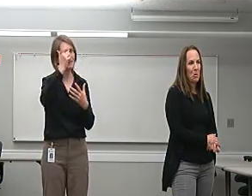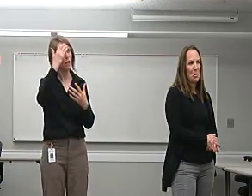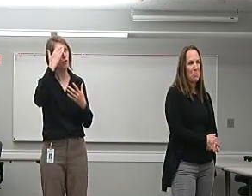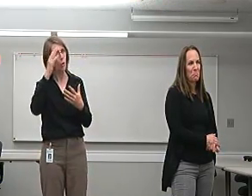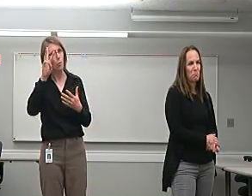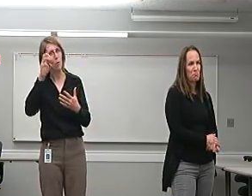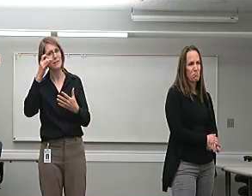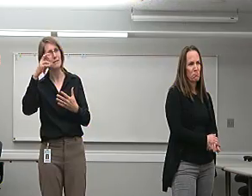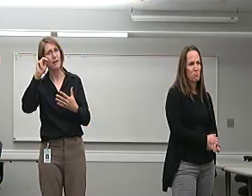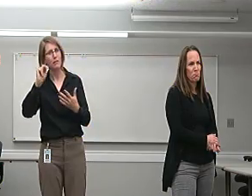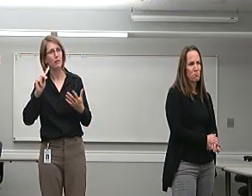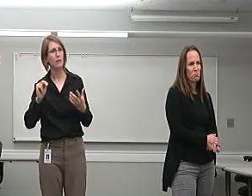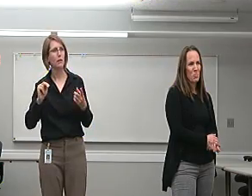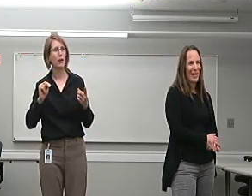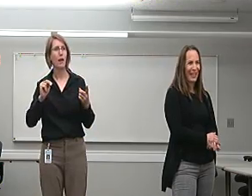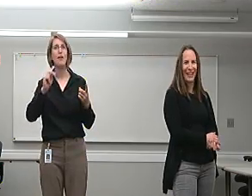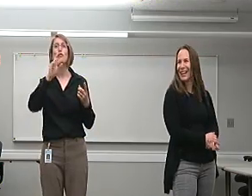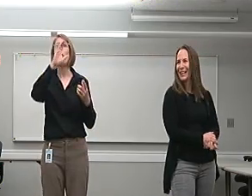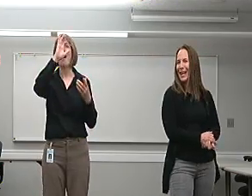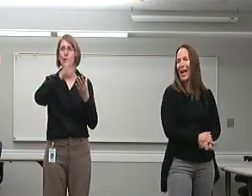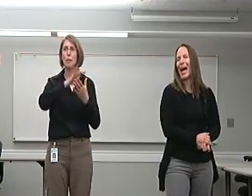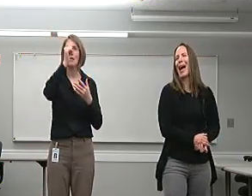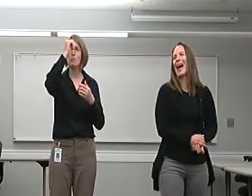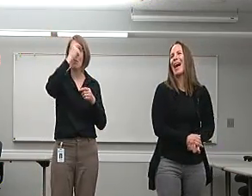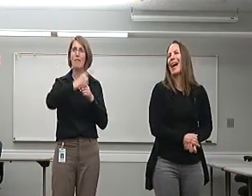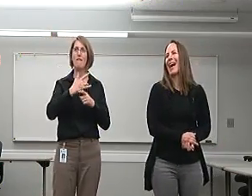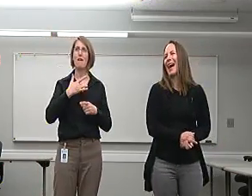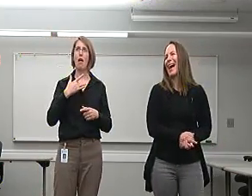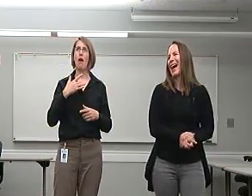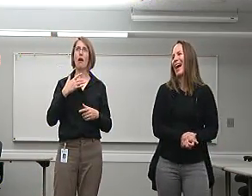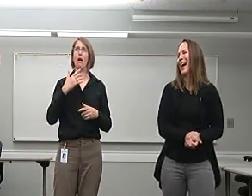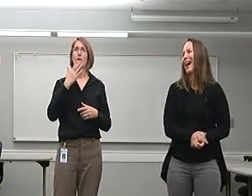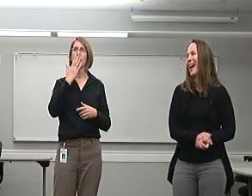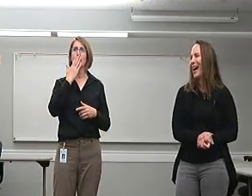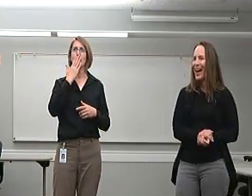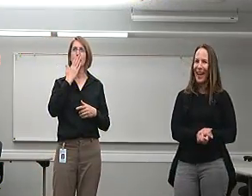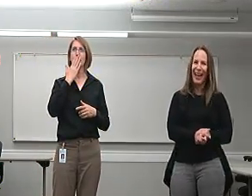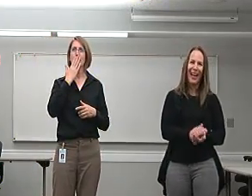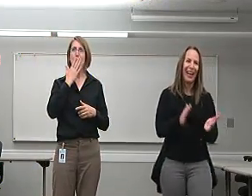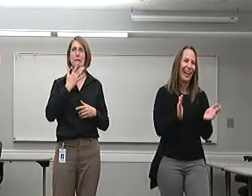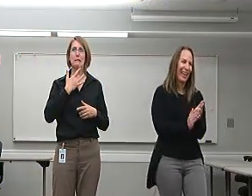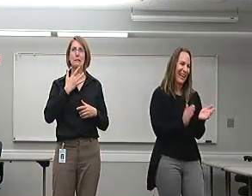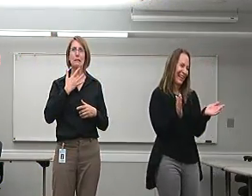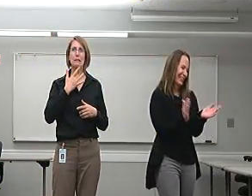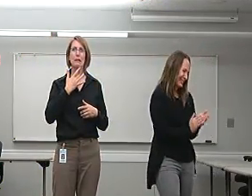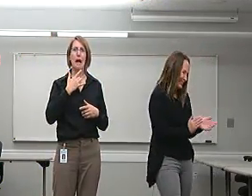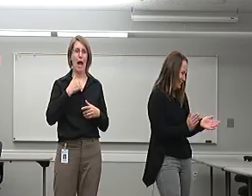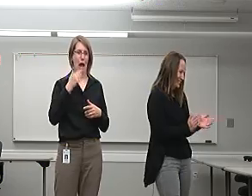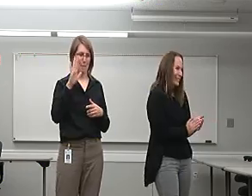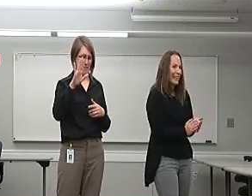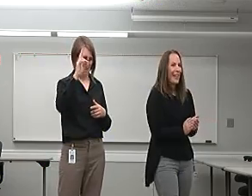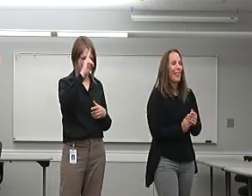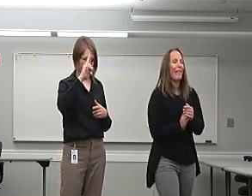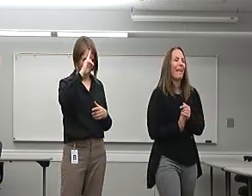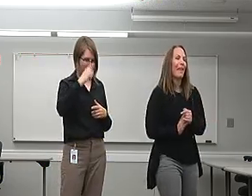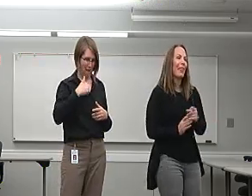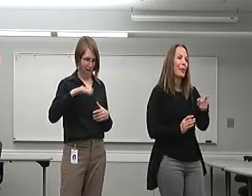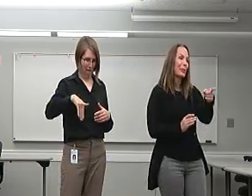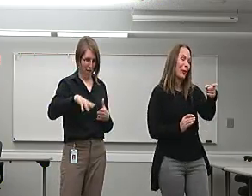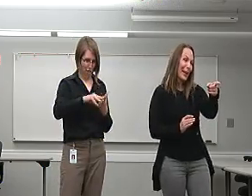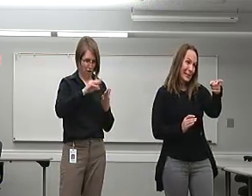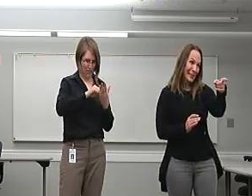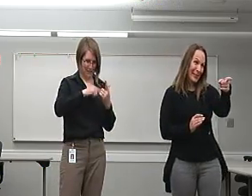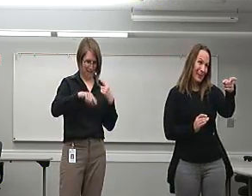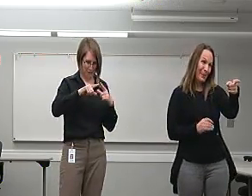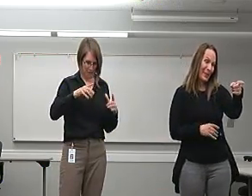oh, crap, we suck. And he's like, I'm his uncle and I didn't even do that. I'm like, preach. Yeah, those friends. Freaking, I'm